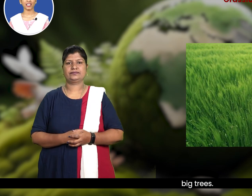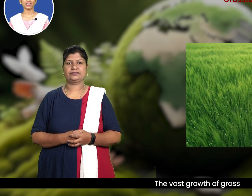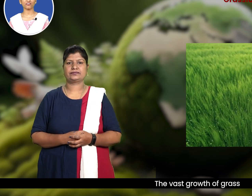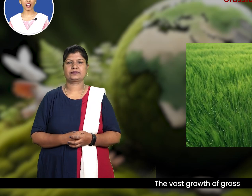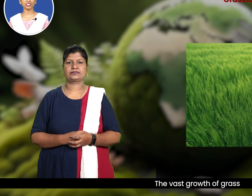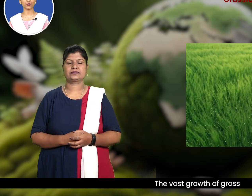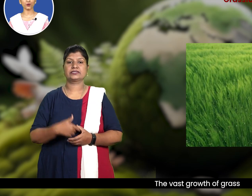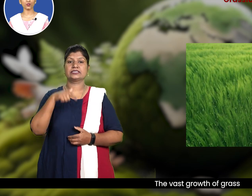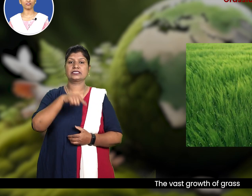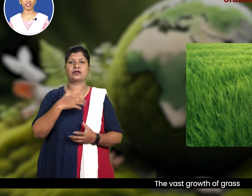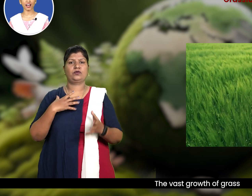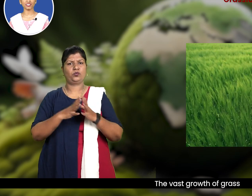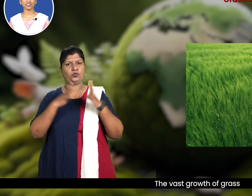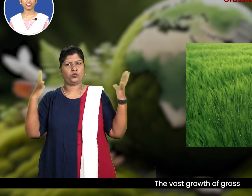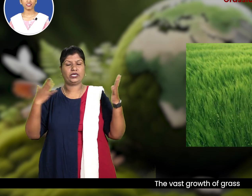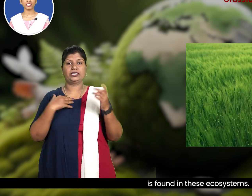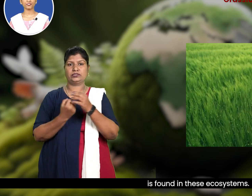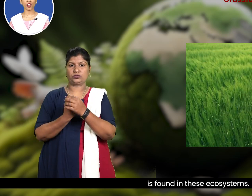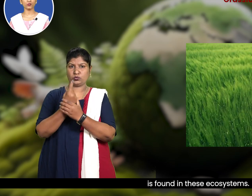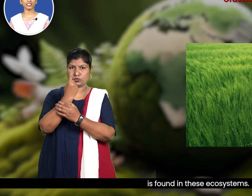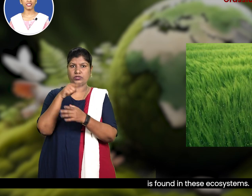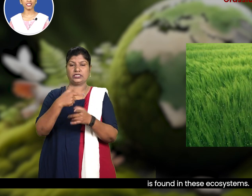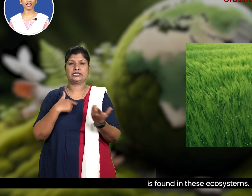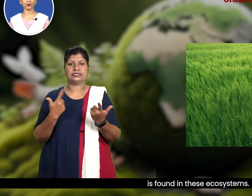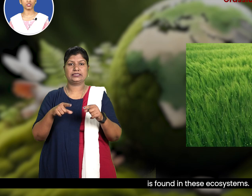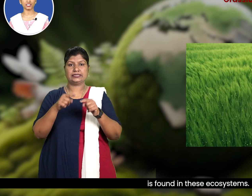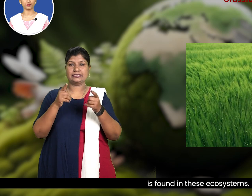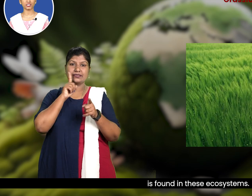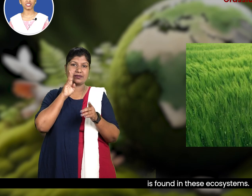The vast growth of grass is found in these ecosystems.